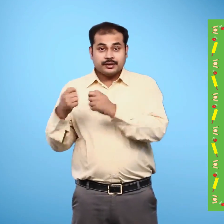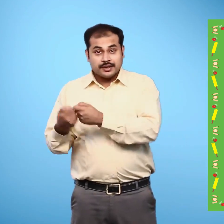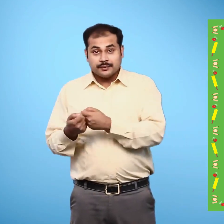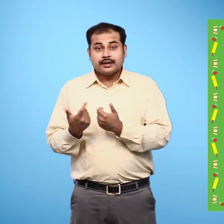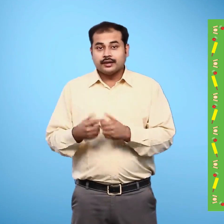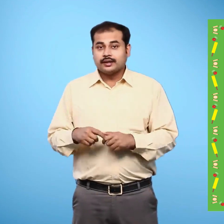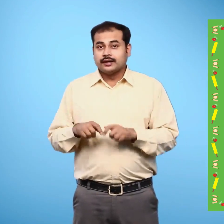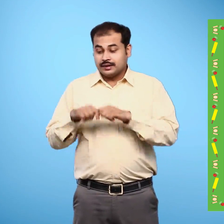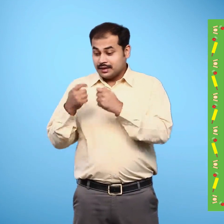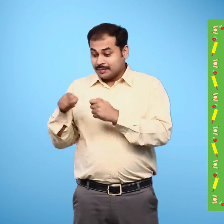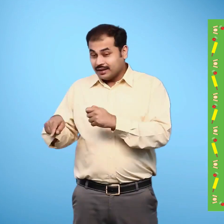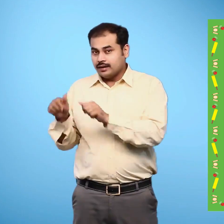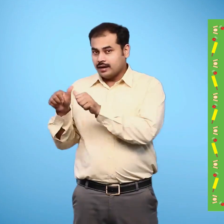divided in 2 teams.